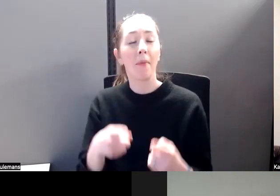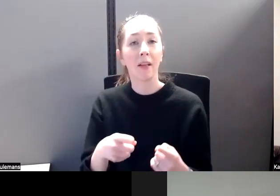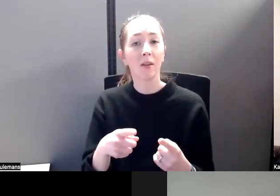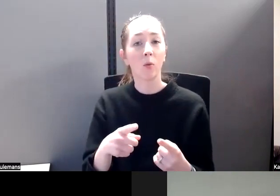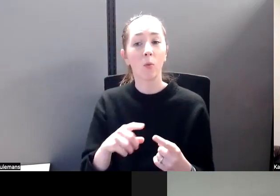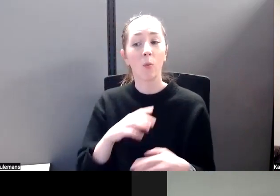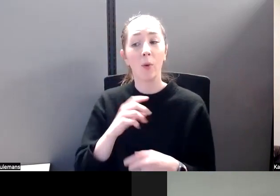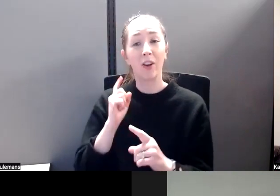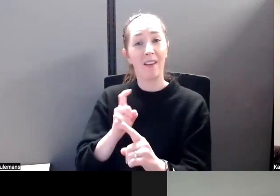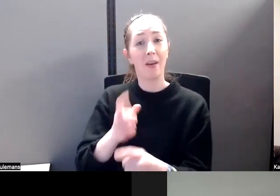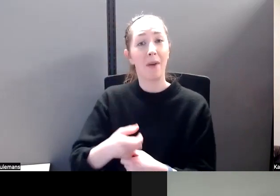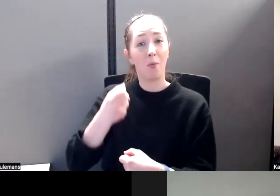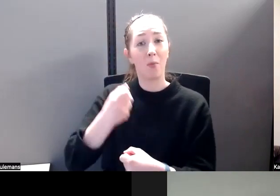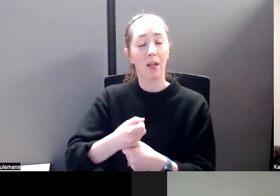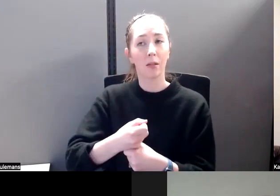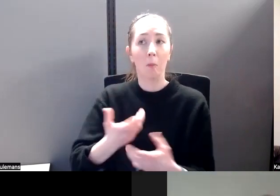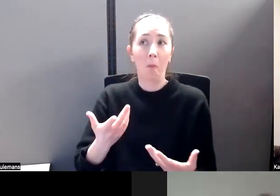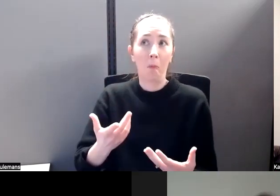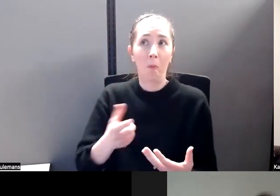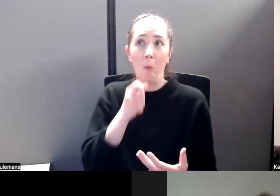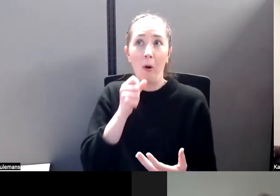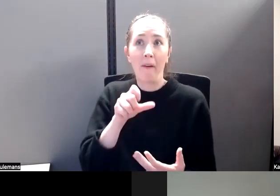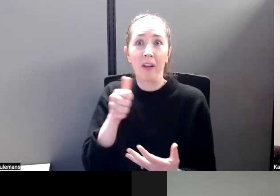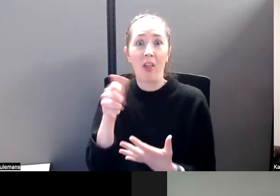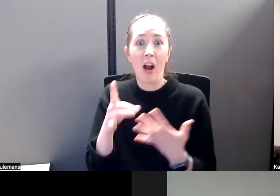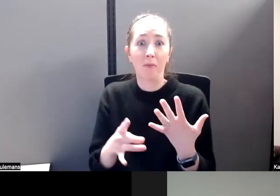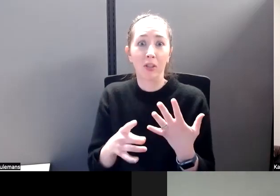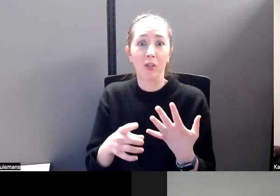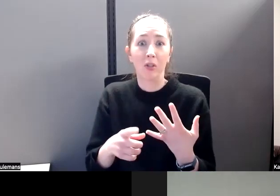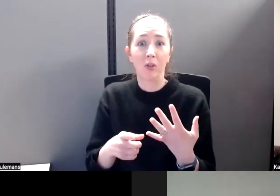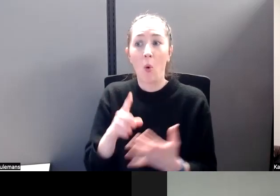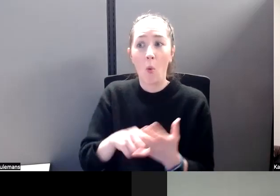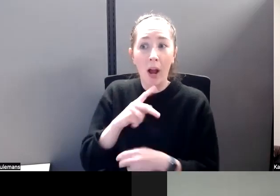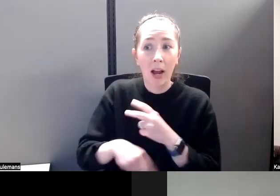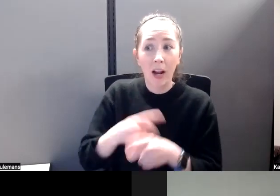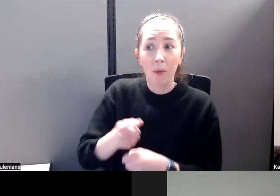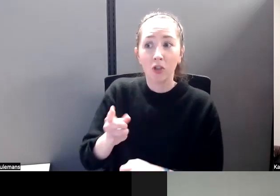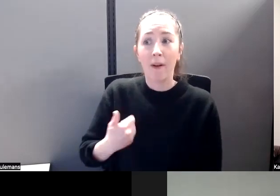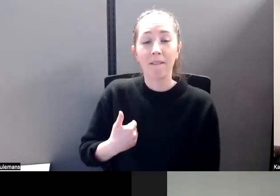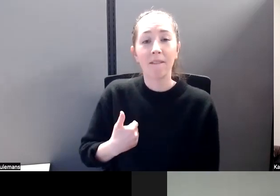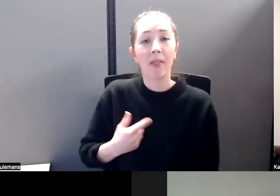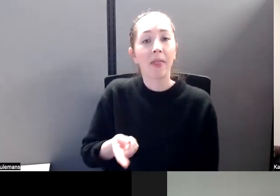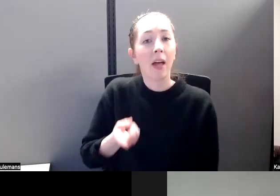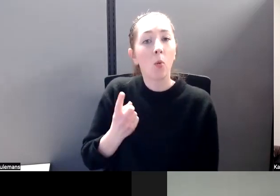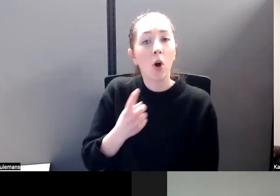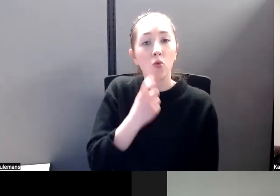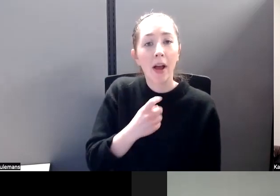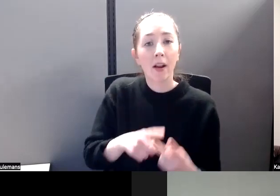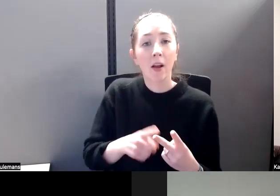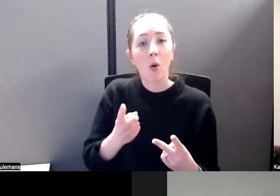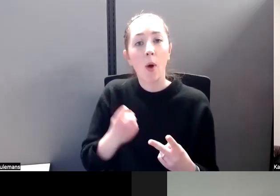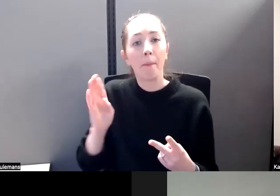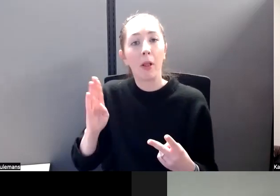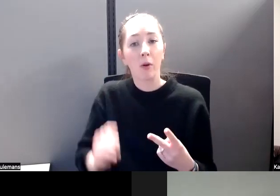them umbrellas. I was like, well, we don't really have a choice. So yeah, what umbrellas do you have? And then they came out and they had one red and one